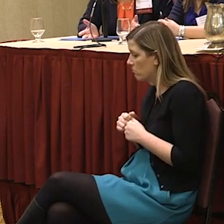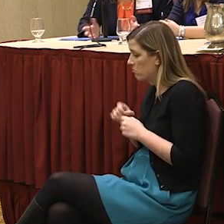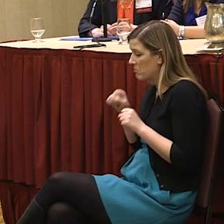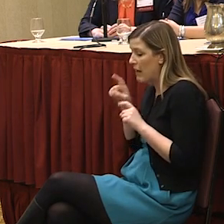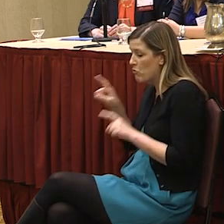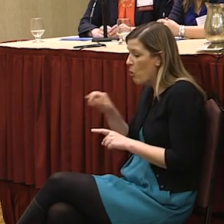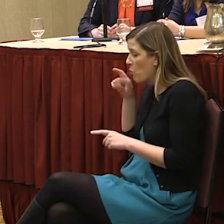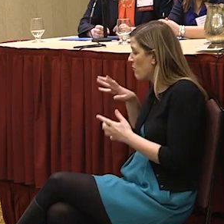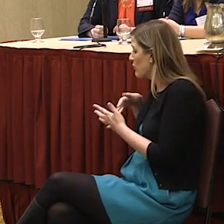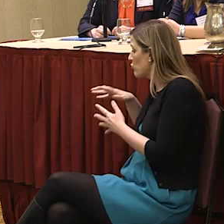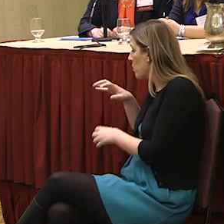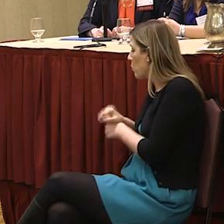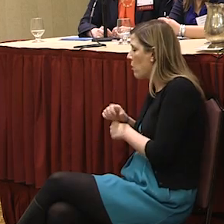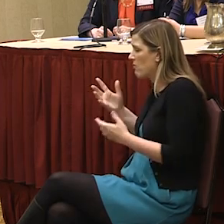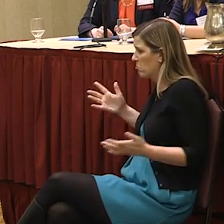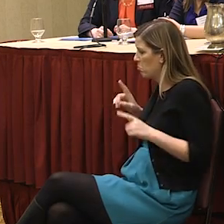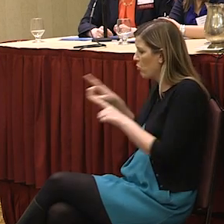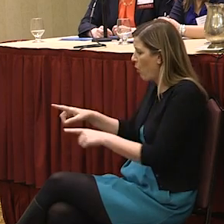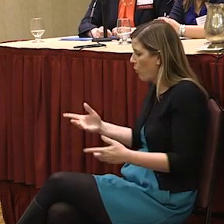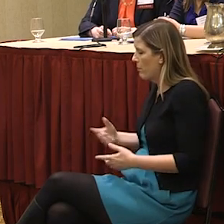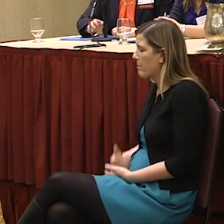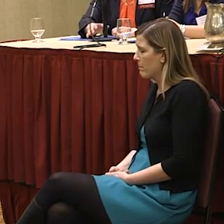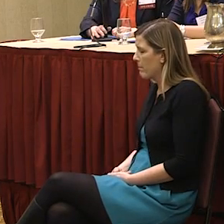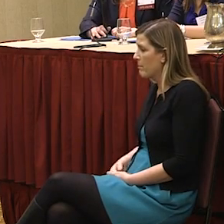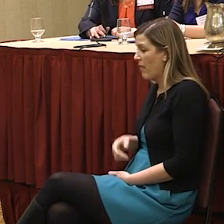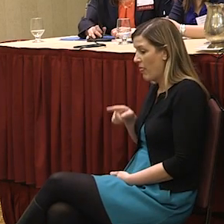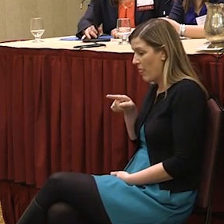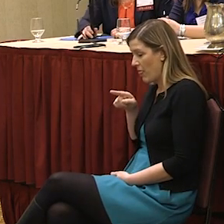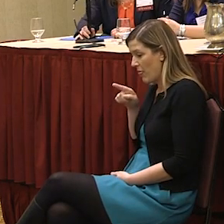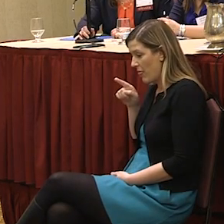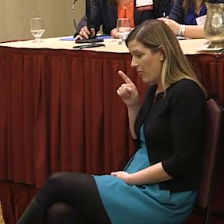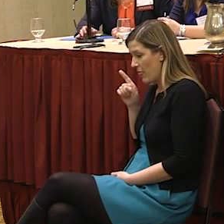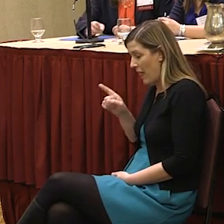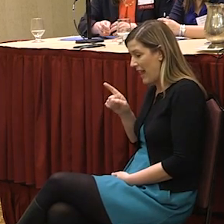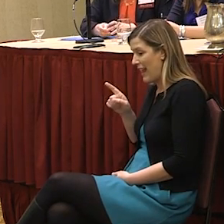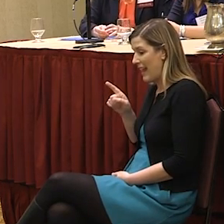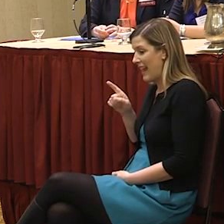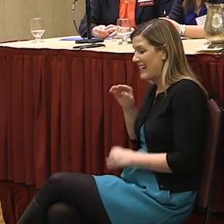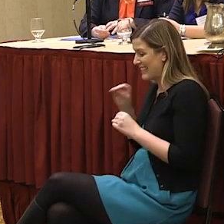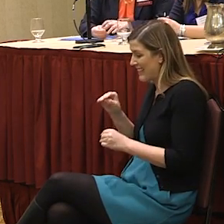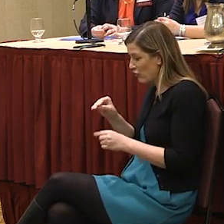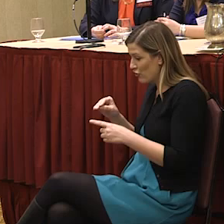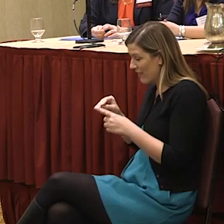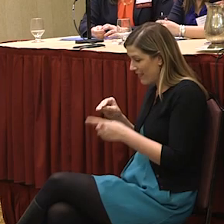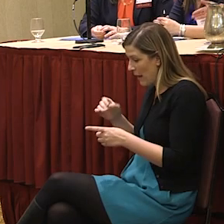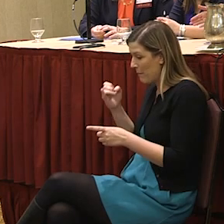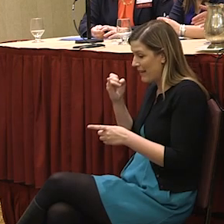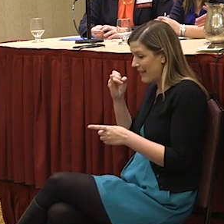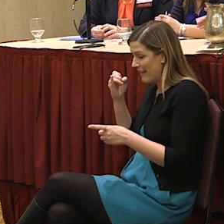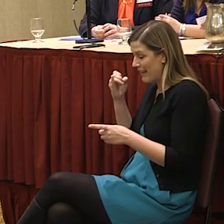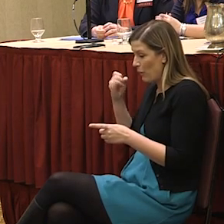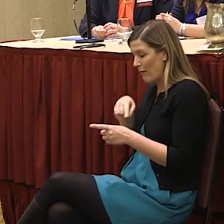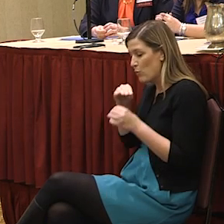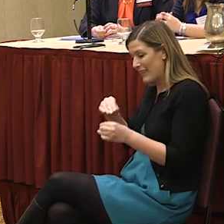go whenever they want. They don't need an appointment. Yeah. And it's teaching them that actually if they go to their primary care office, that there's going to be some